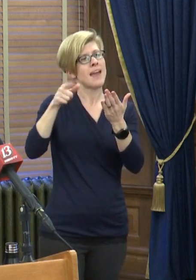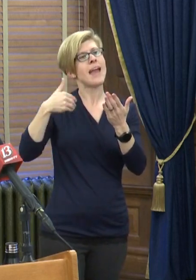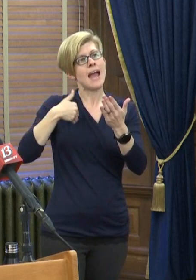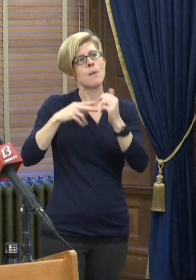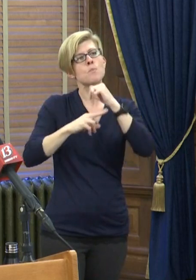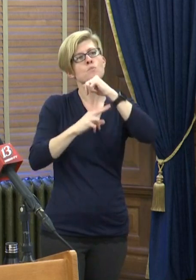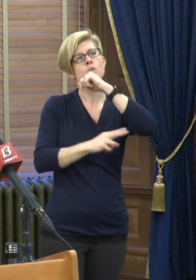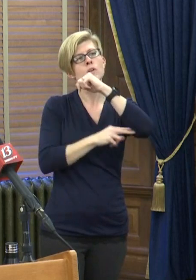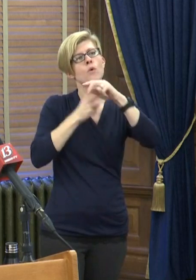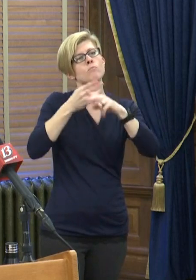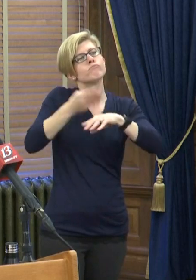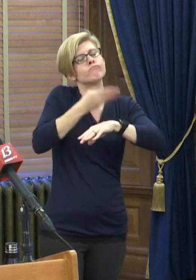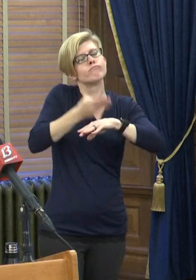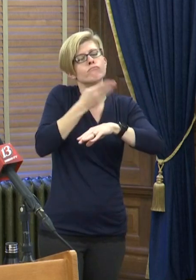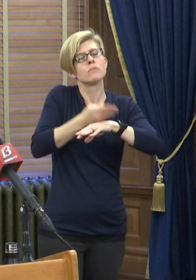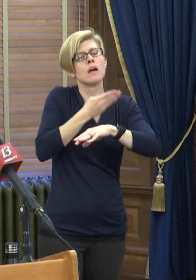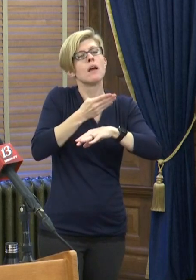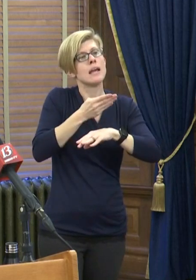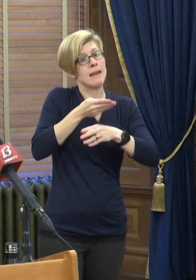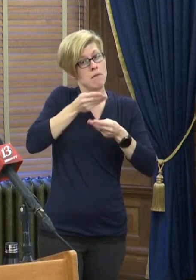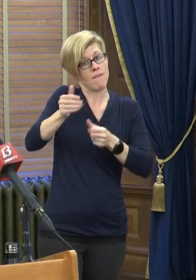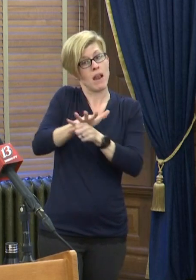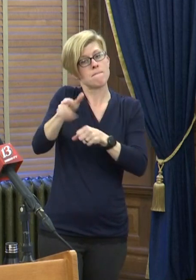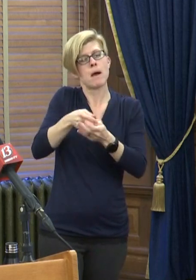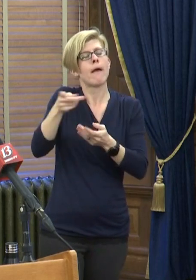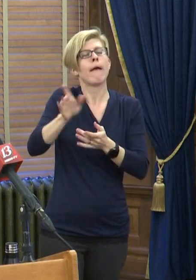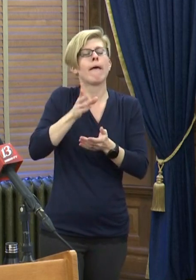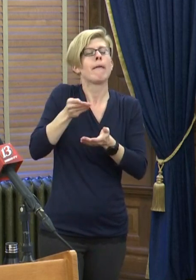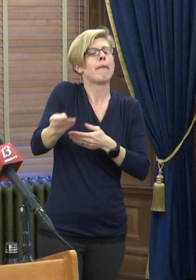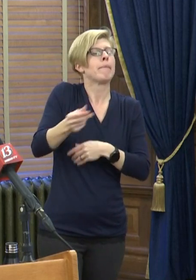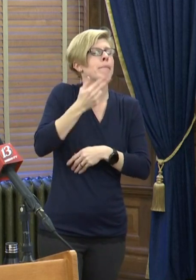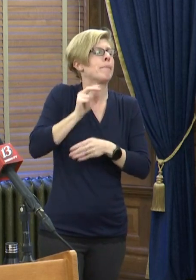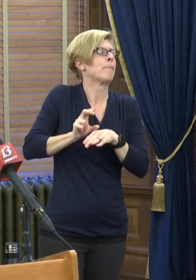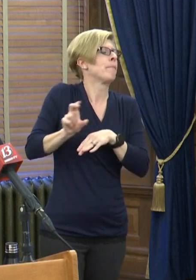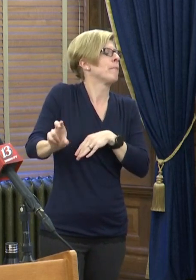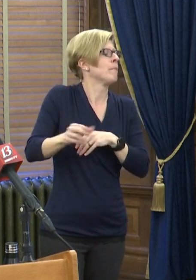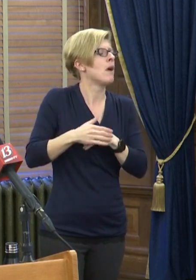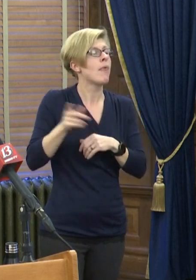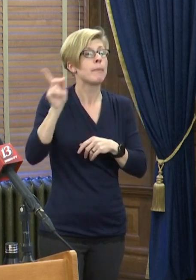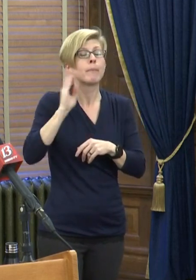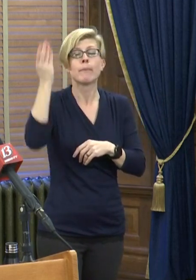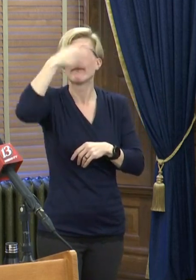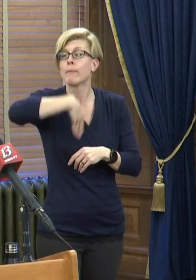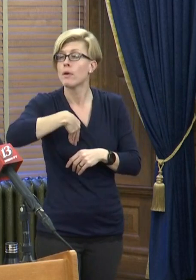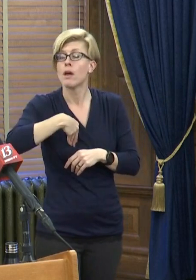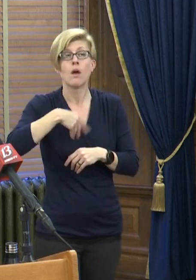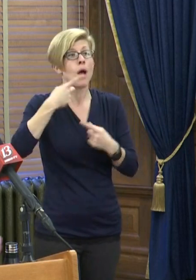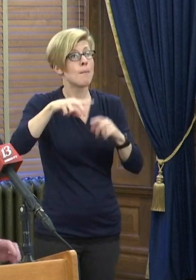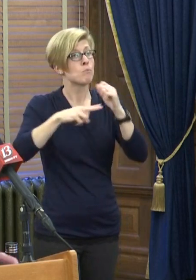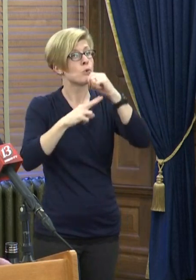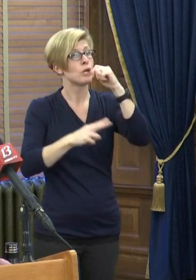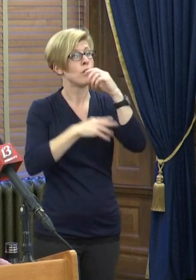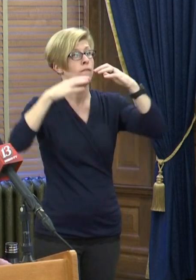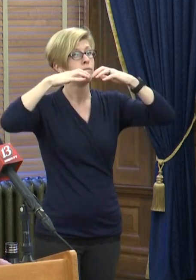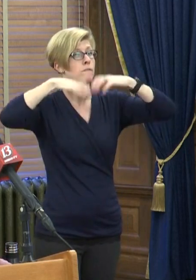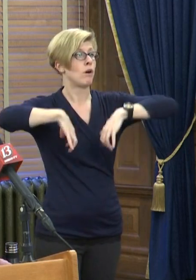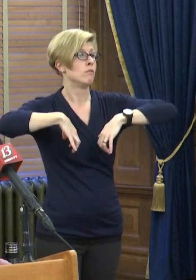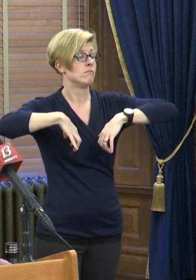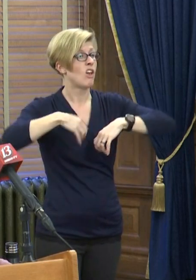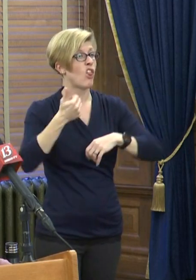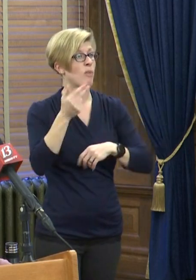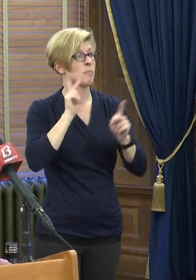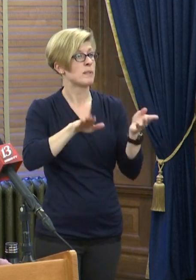projects had been properly funded. Instead, the bridge collapsed and 13 people died. Last